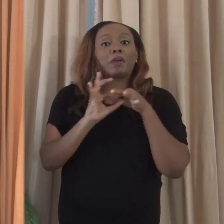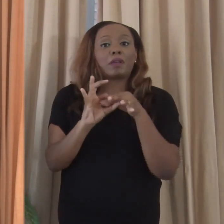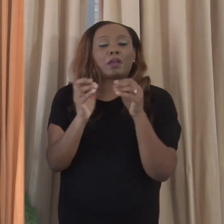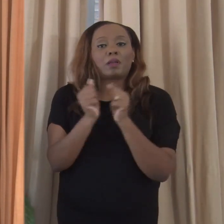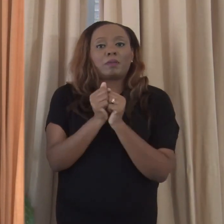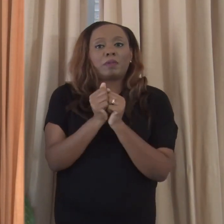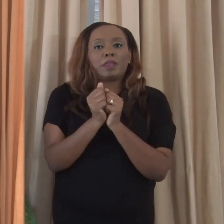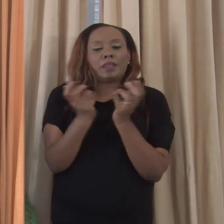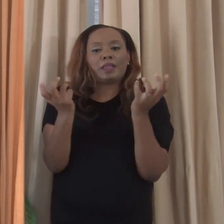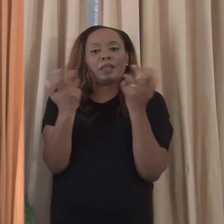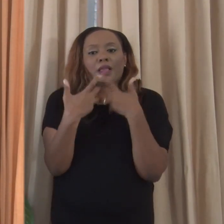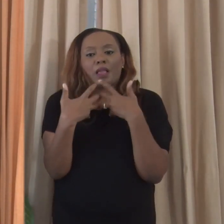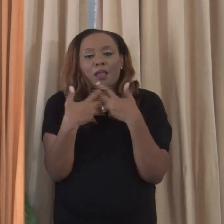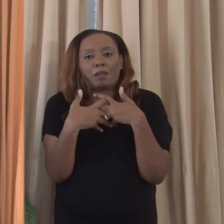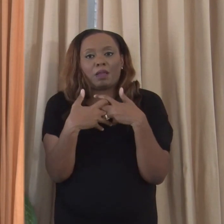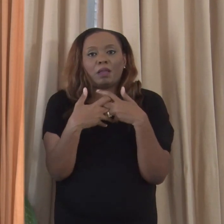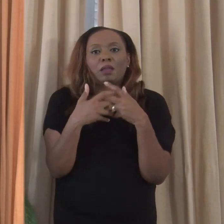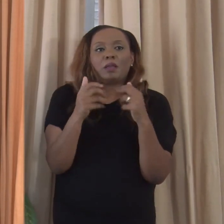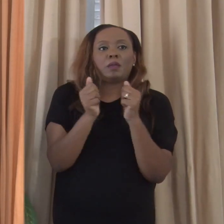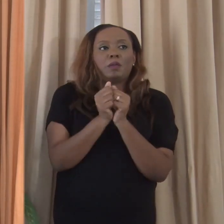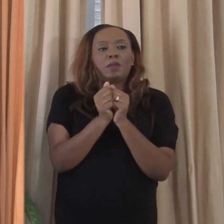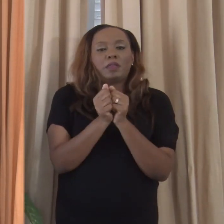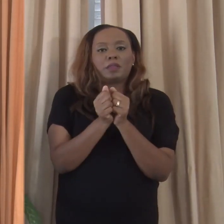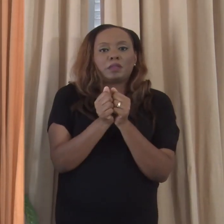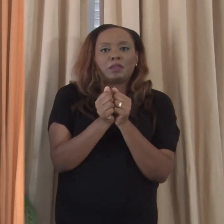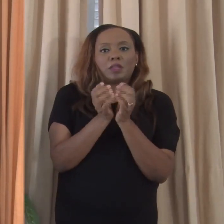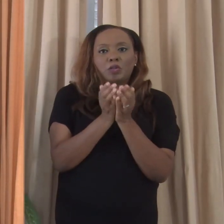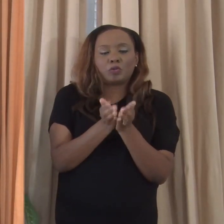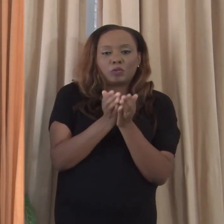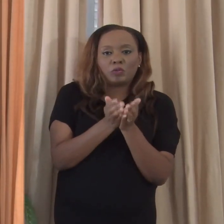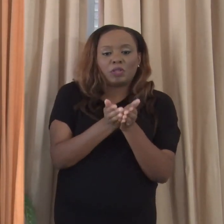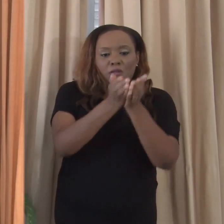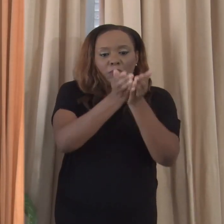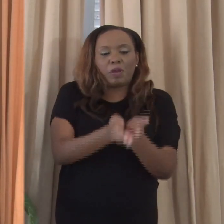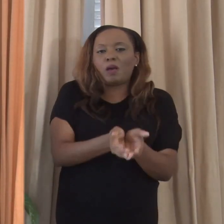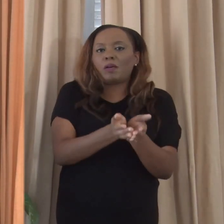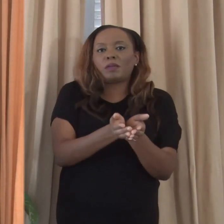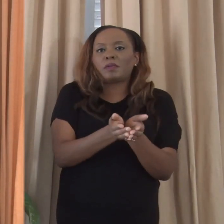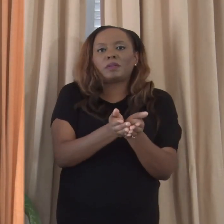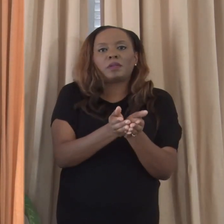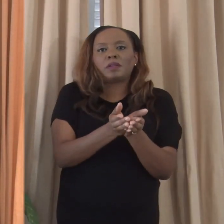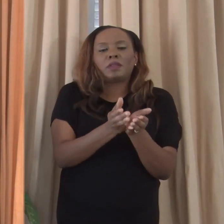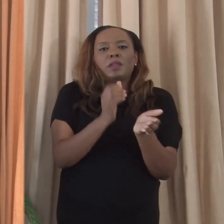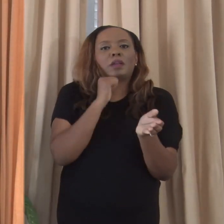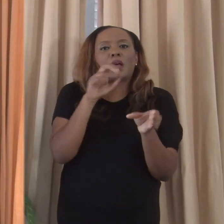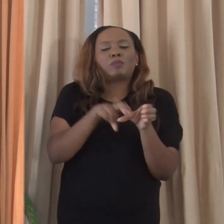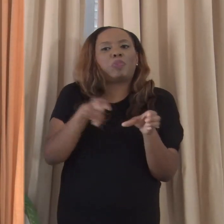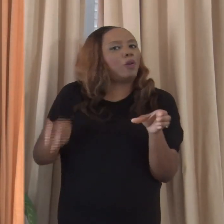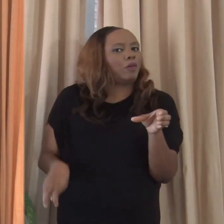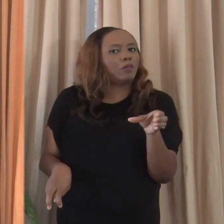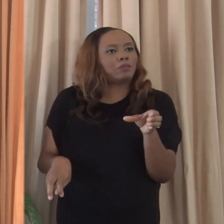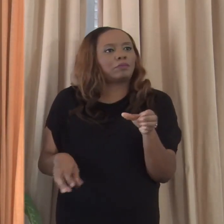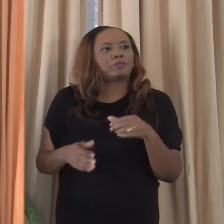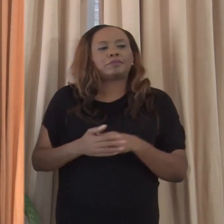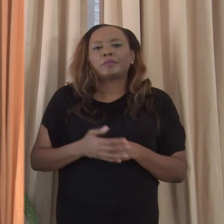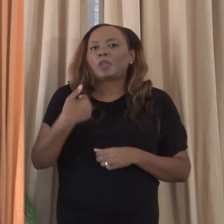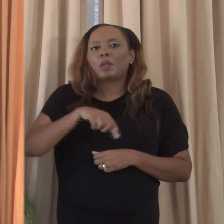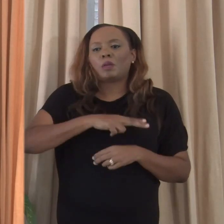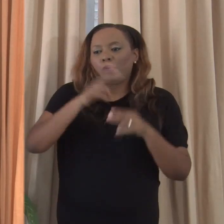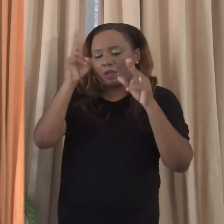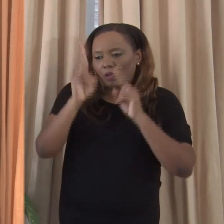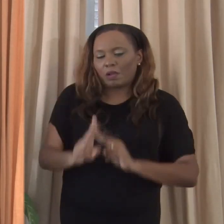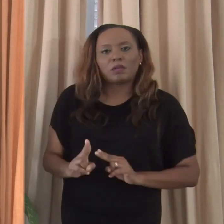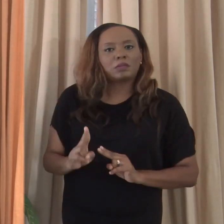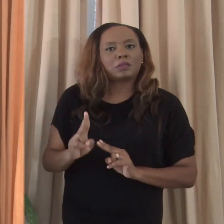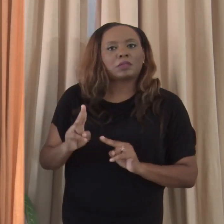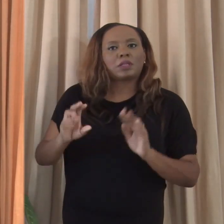for partnering with the cruise lines as we did. The fact of the matter is that, first of all, we honored contracts that we had